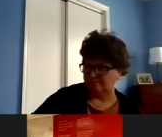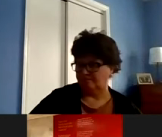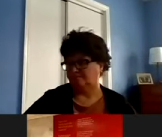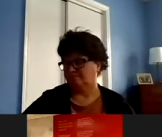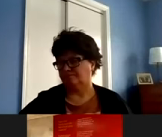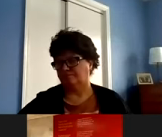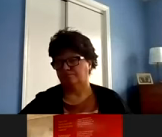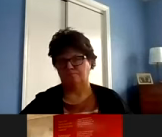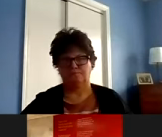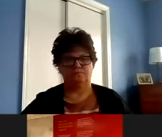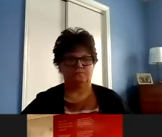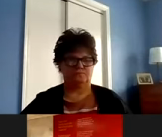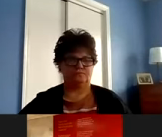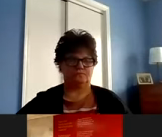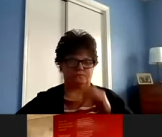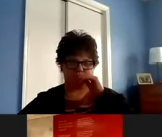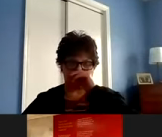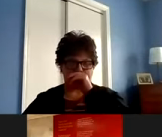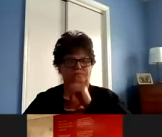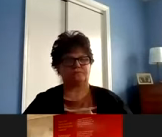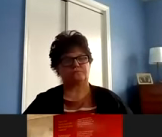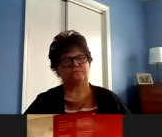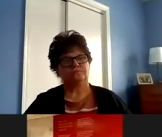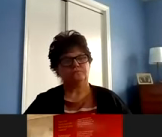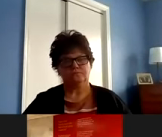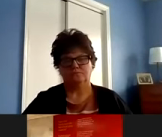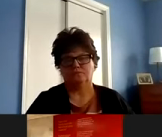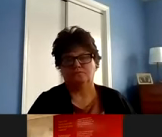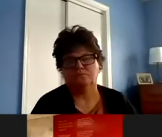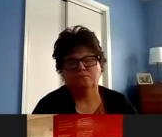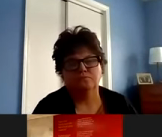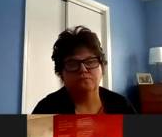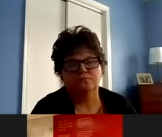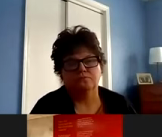better. Let us make it so.